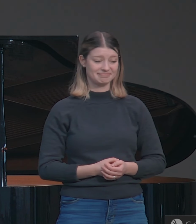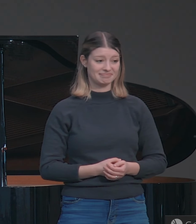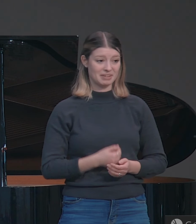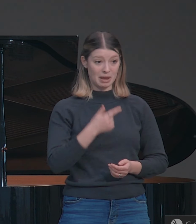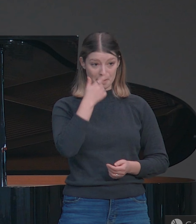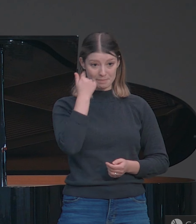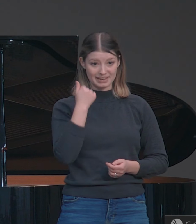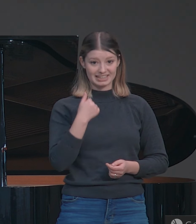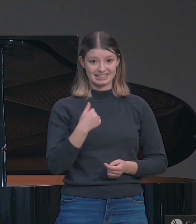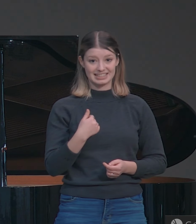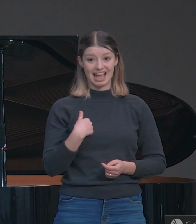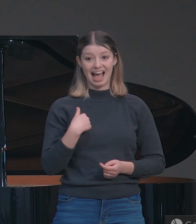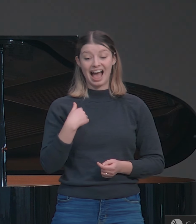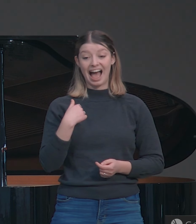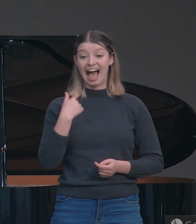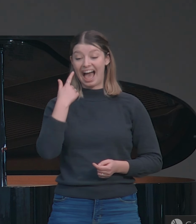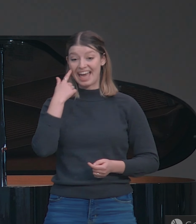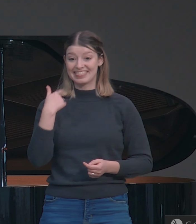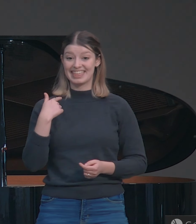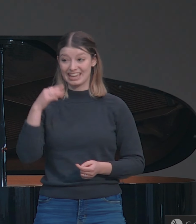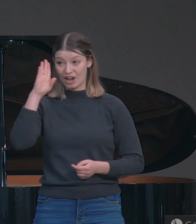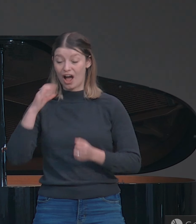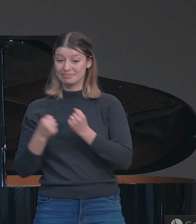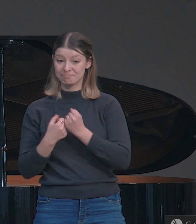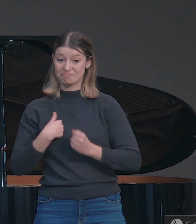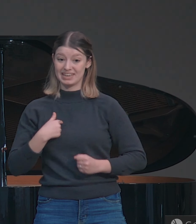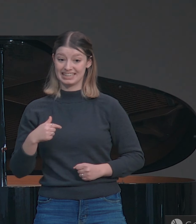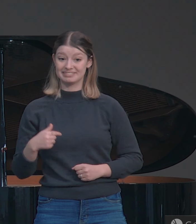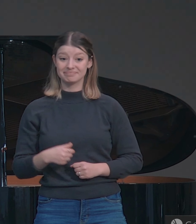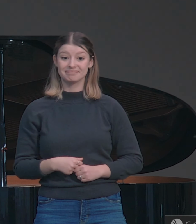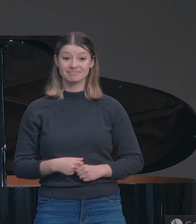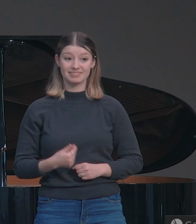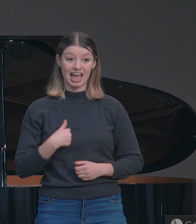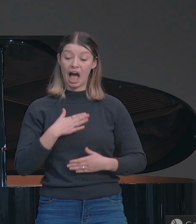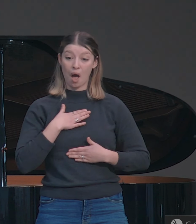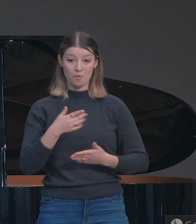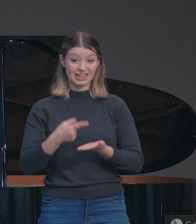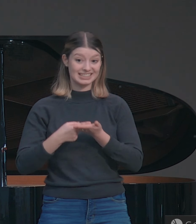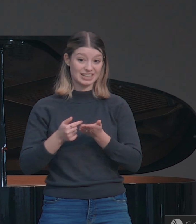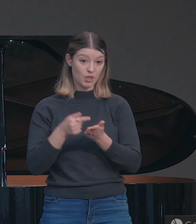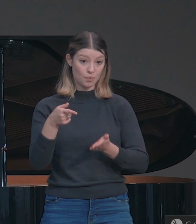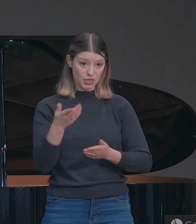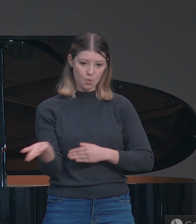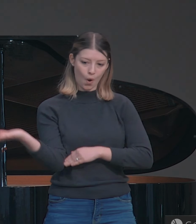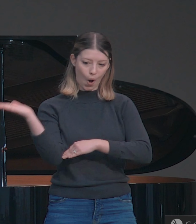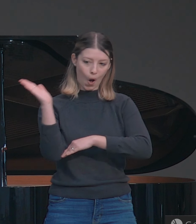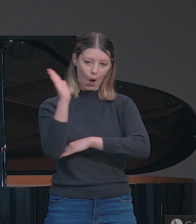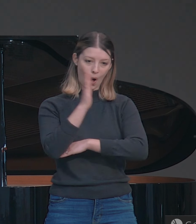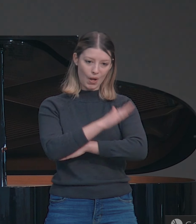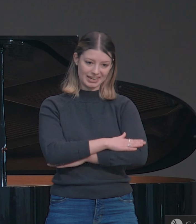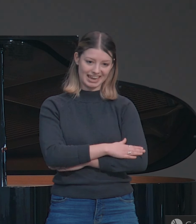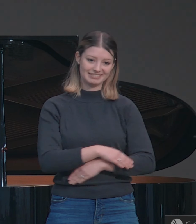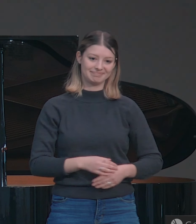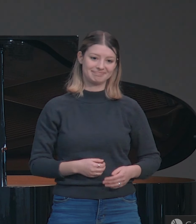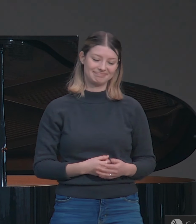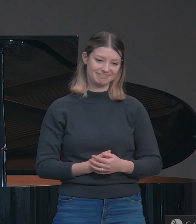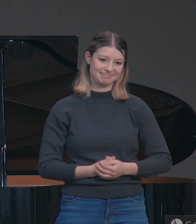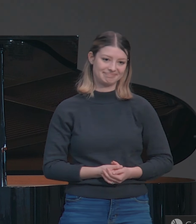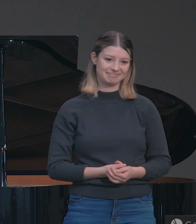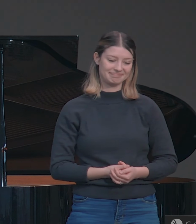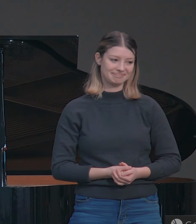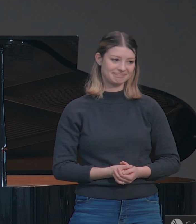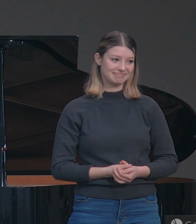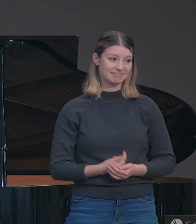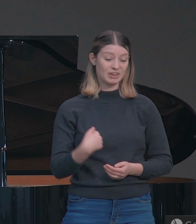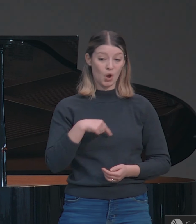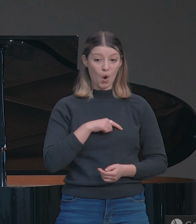Because I think I stand with God on this one, and I'm willing to discuss it with you all day long. And